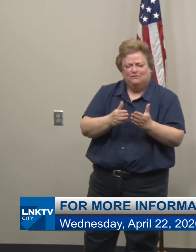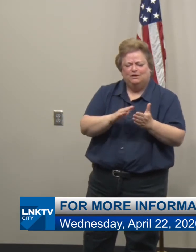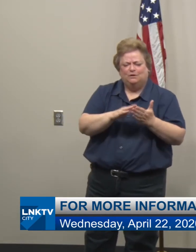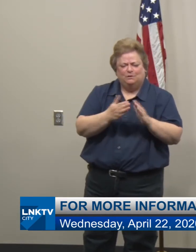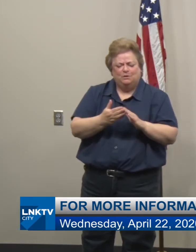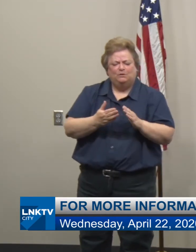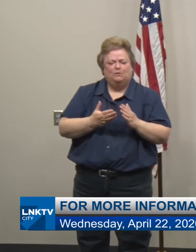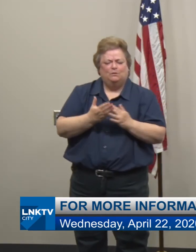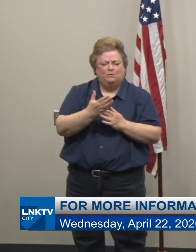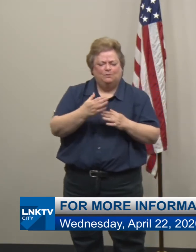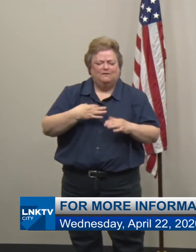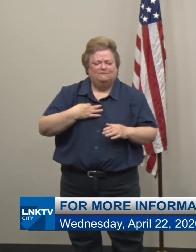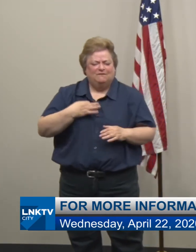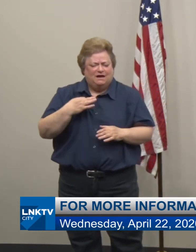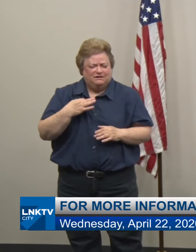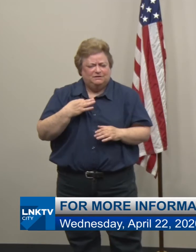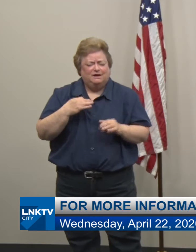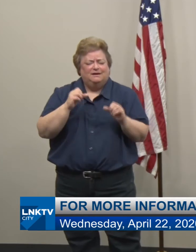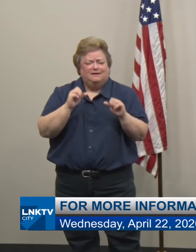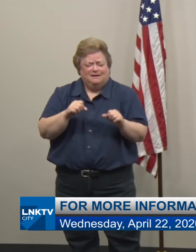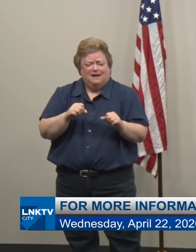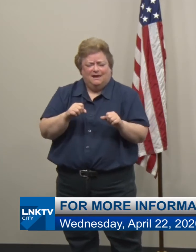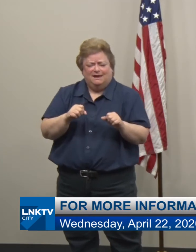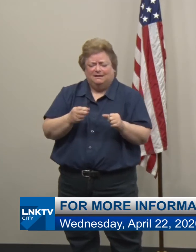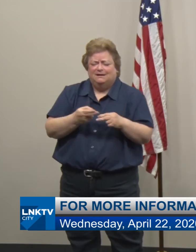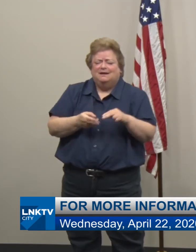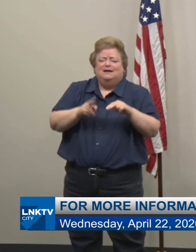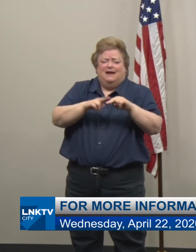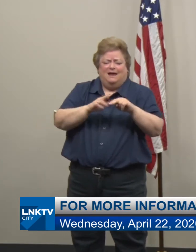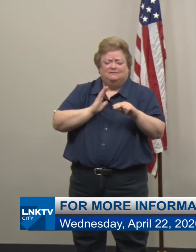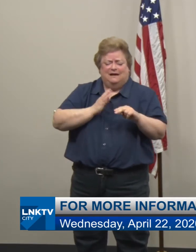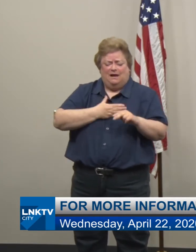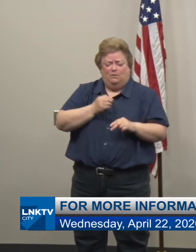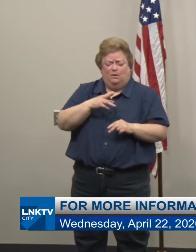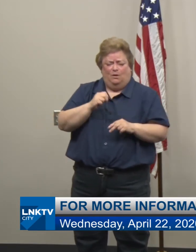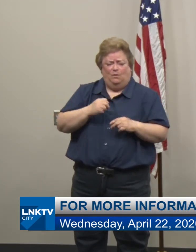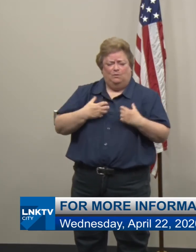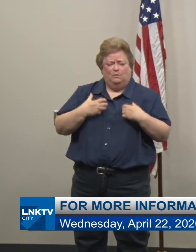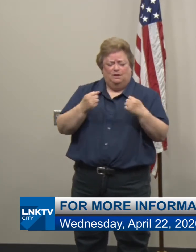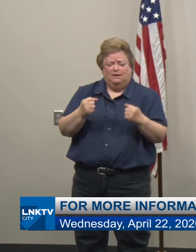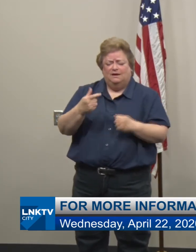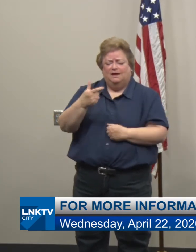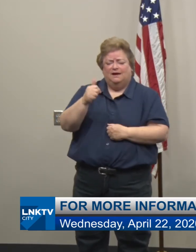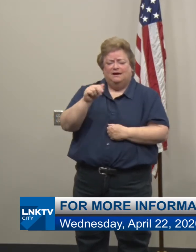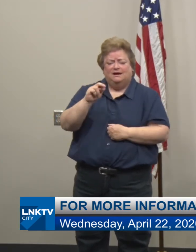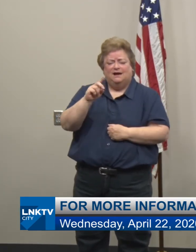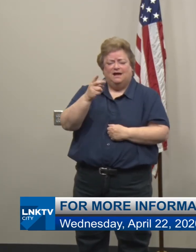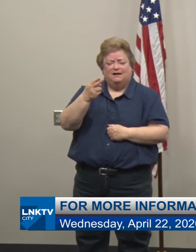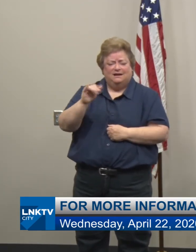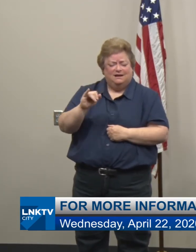and other means can greatly enhance our own well-being. As Gandhi once said,